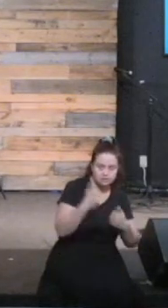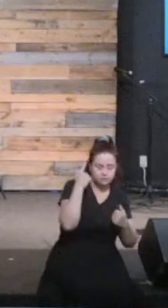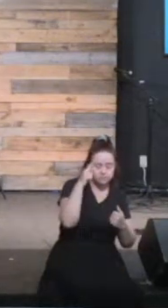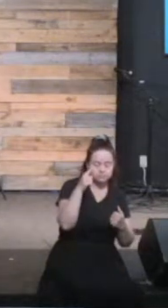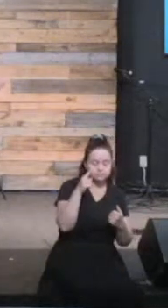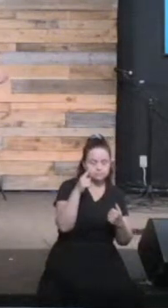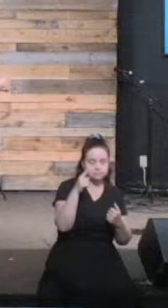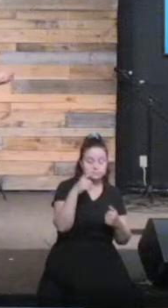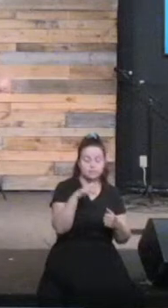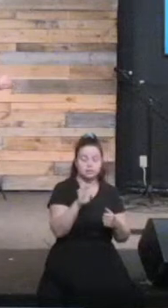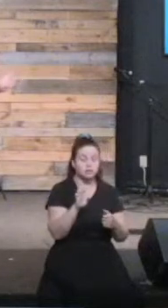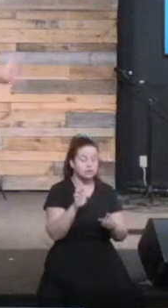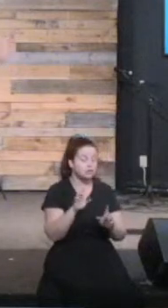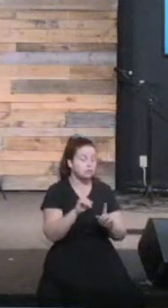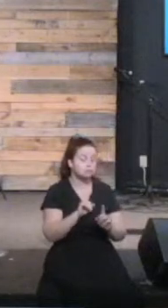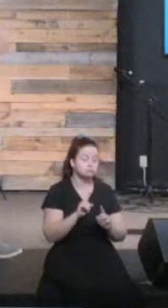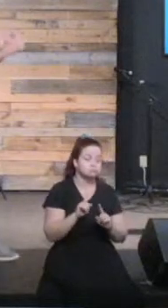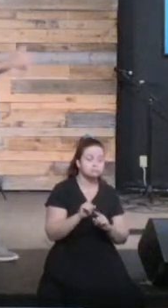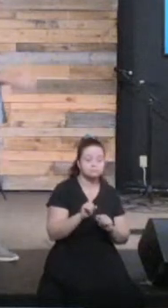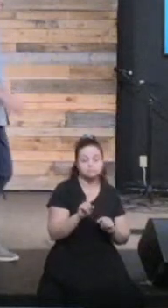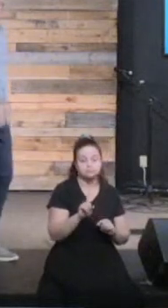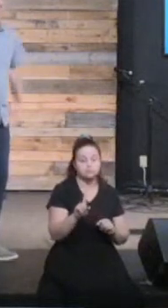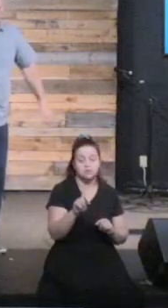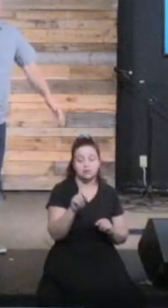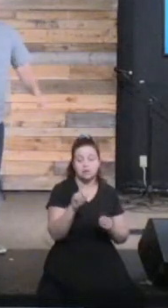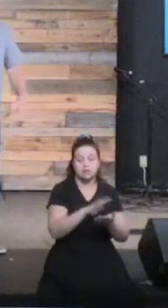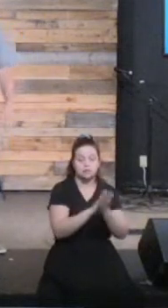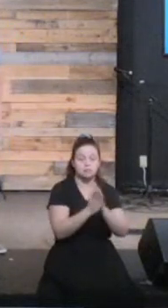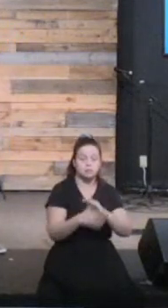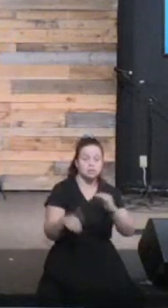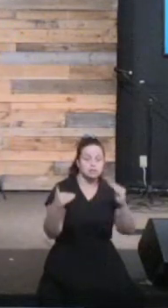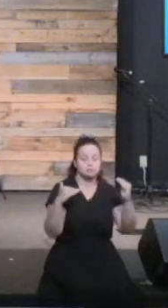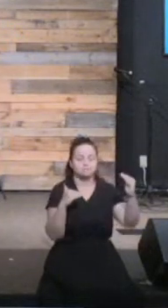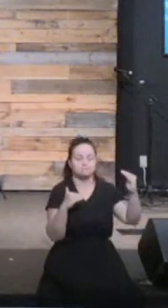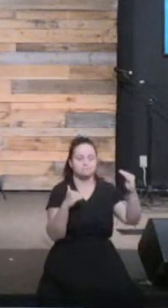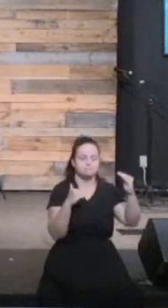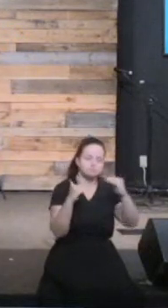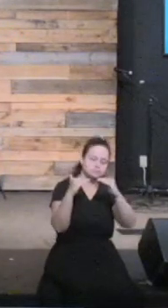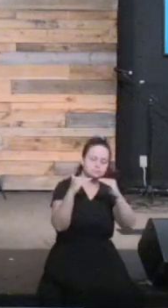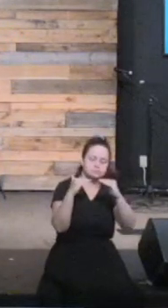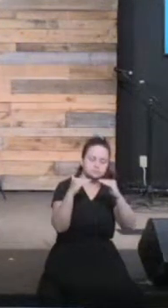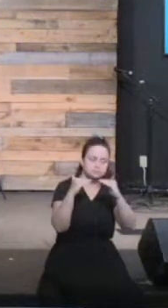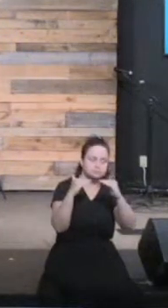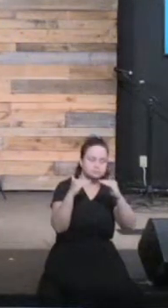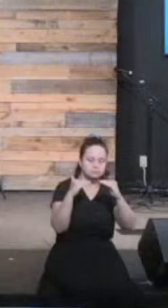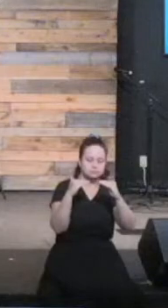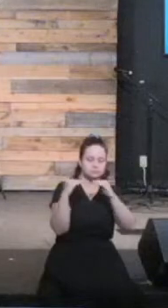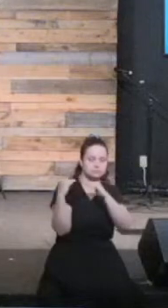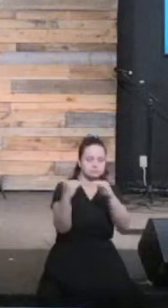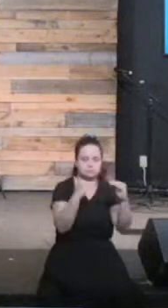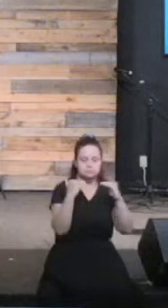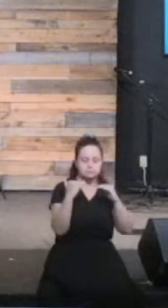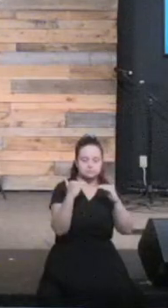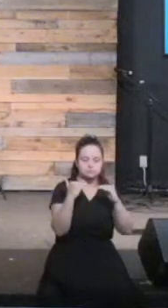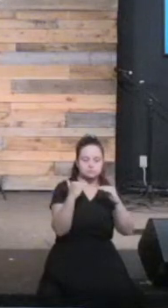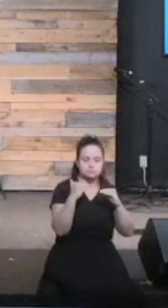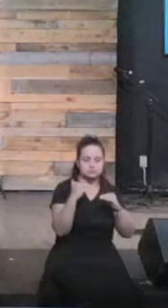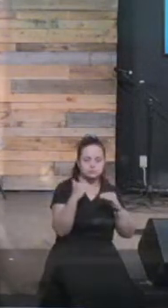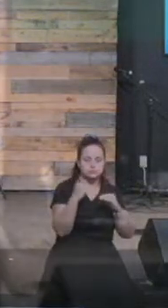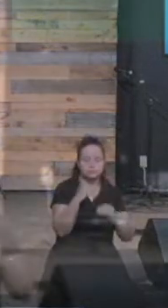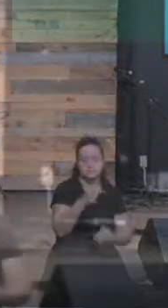Enoch walked and then he became the standard because check this out next slide in Genesis chapter